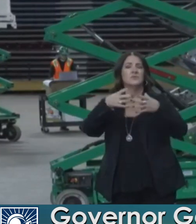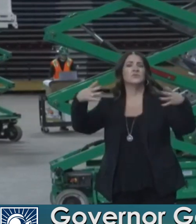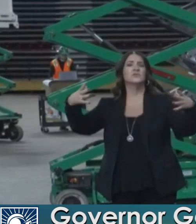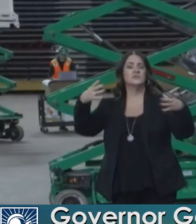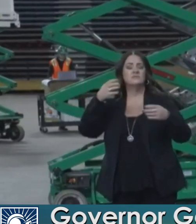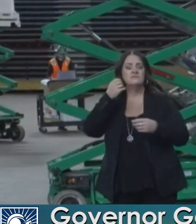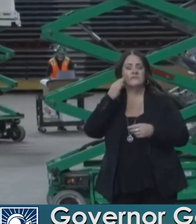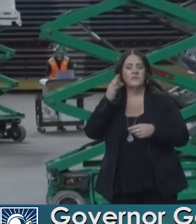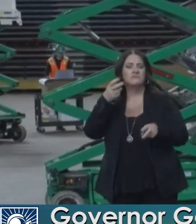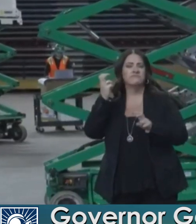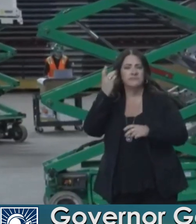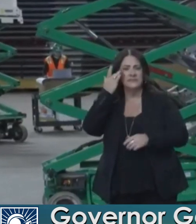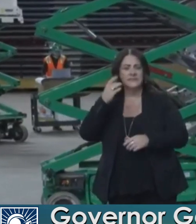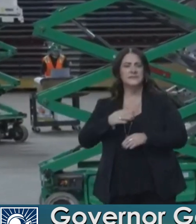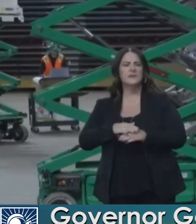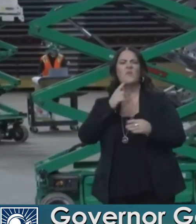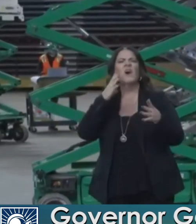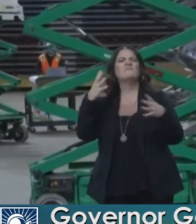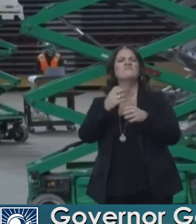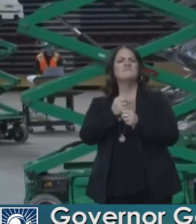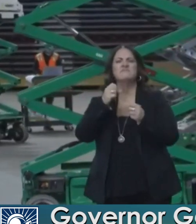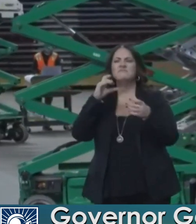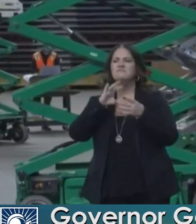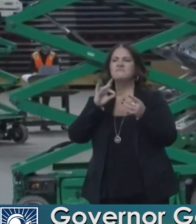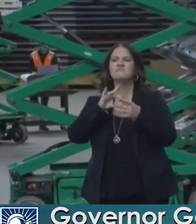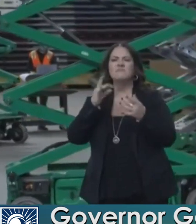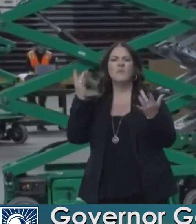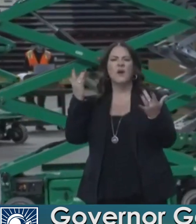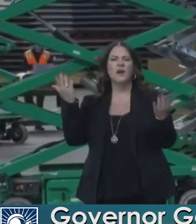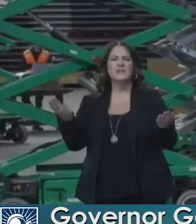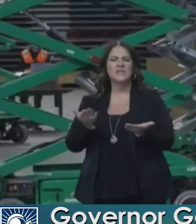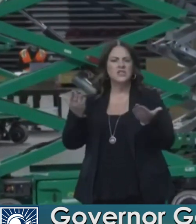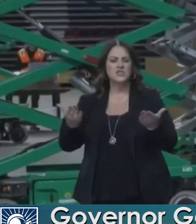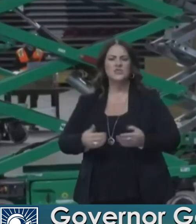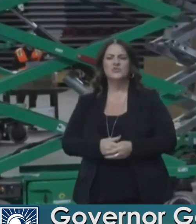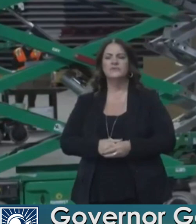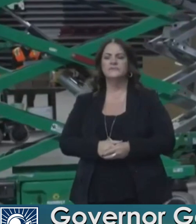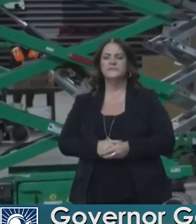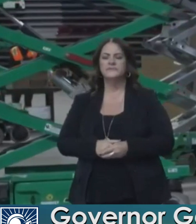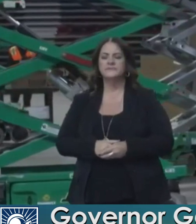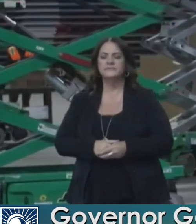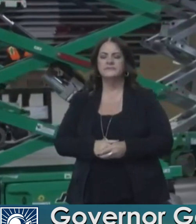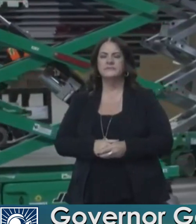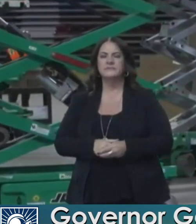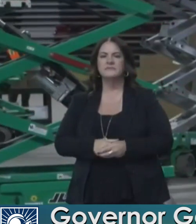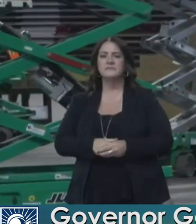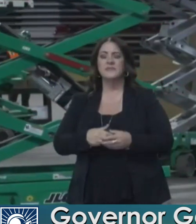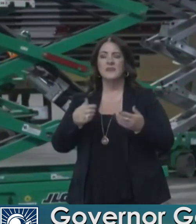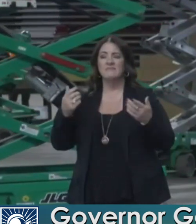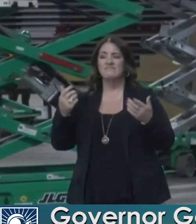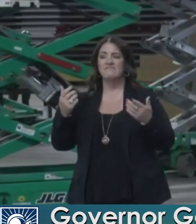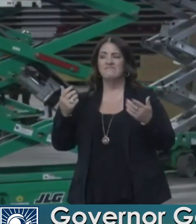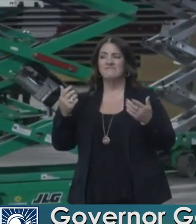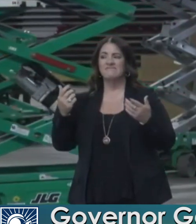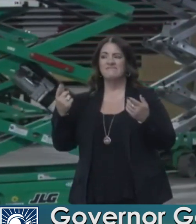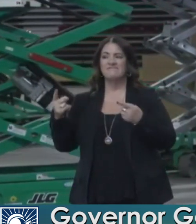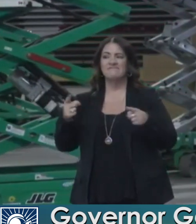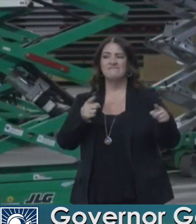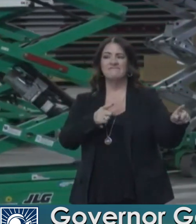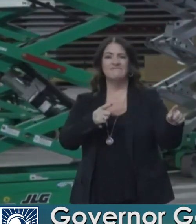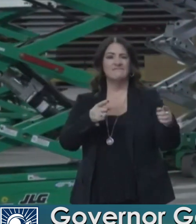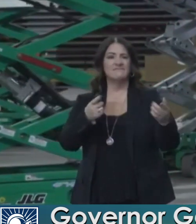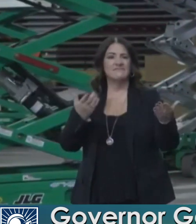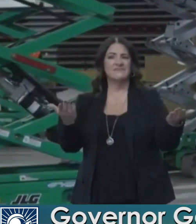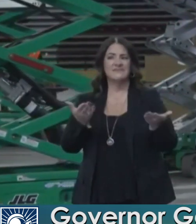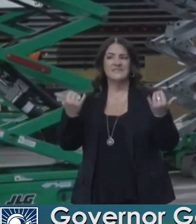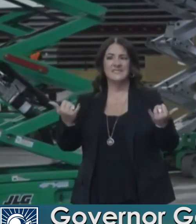contextualize this moment in this space by stating the obvious. Everything that's going on in the United States, everything that's going on in New York